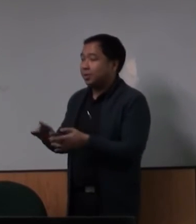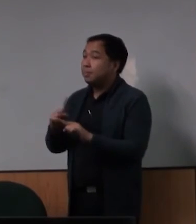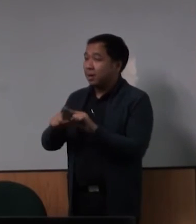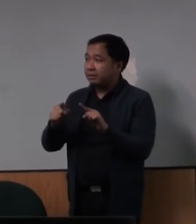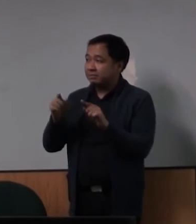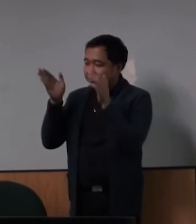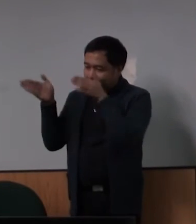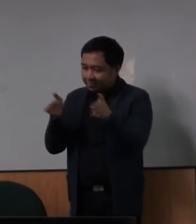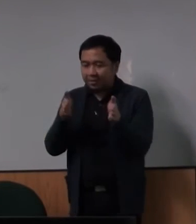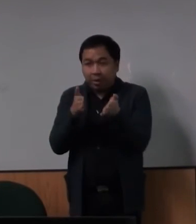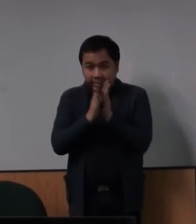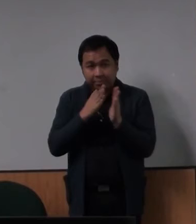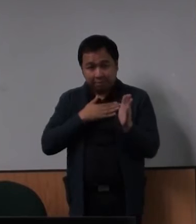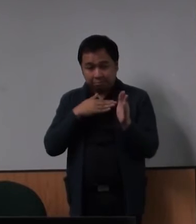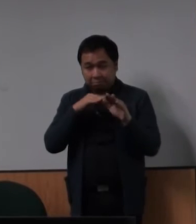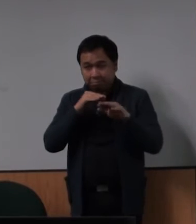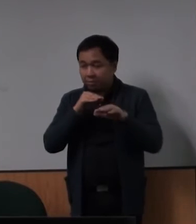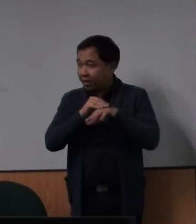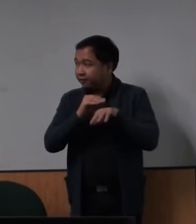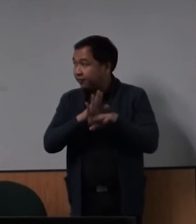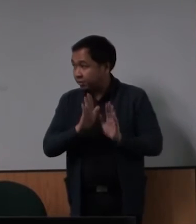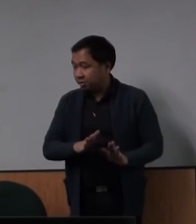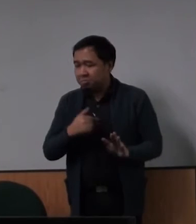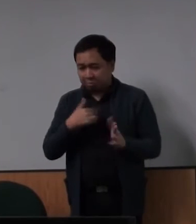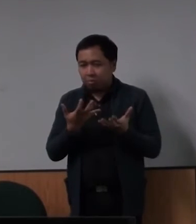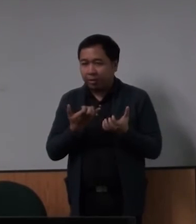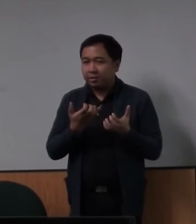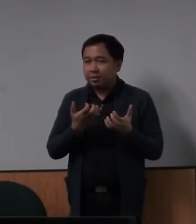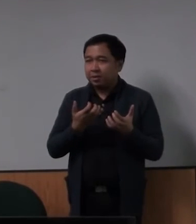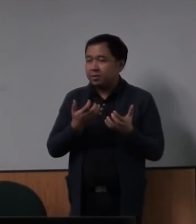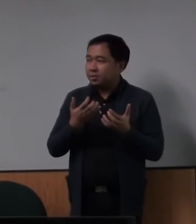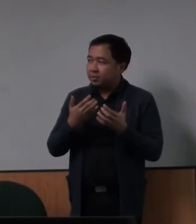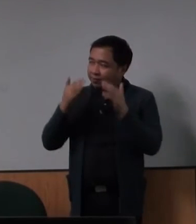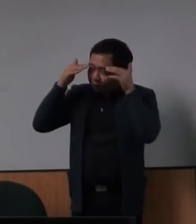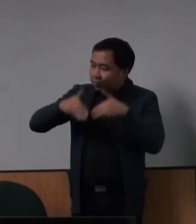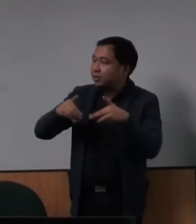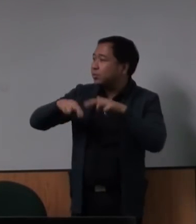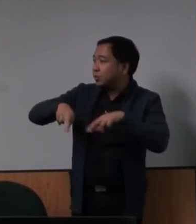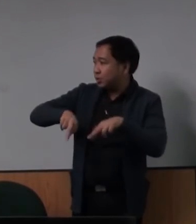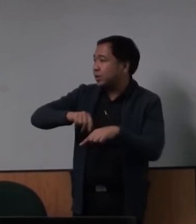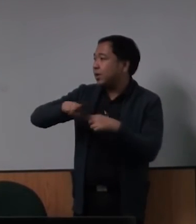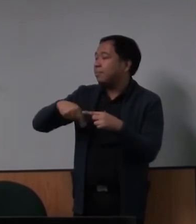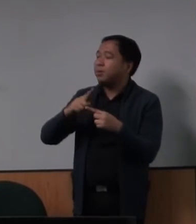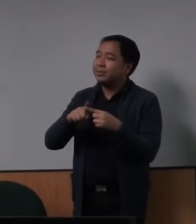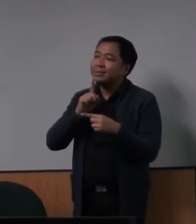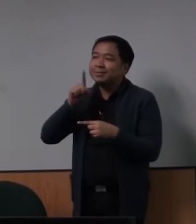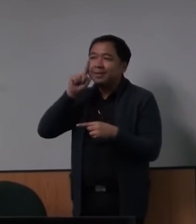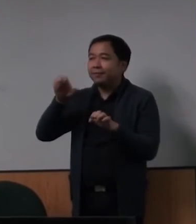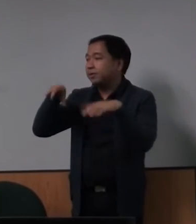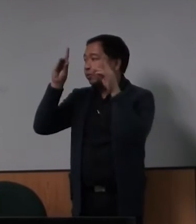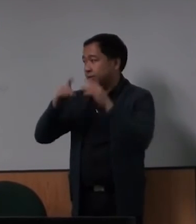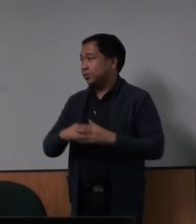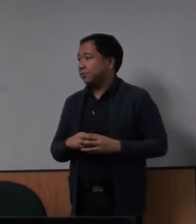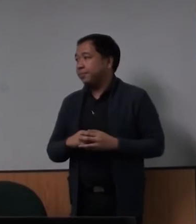still, I asked my advisor that I want to impart something or to contribute something to the